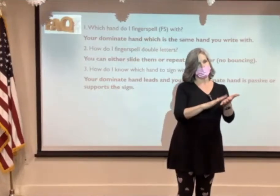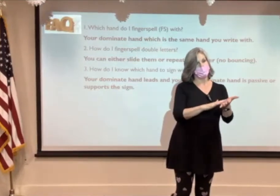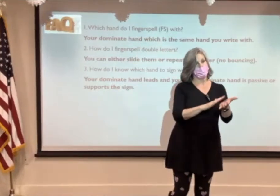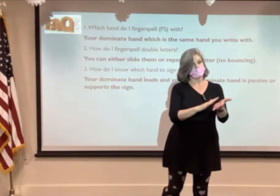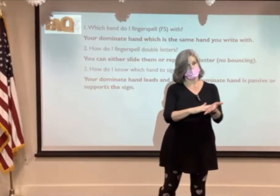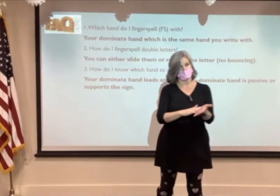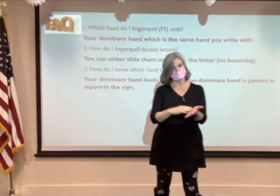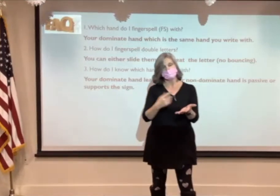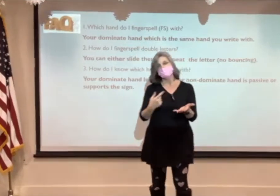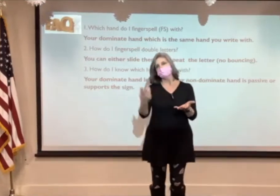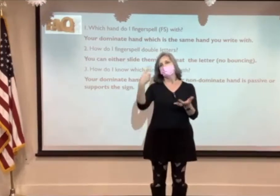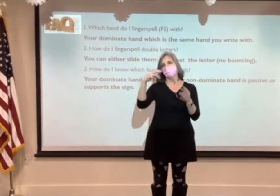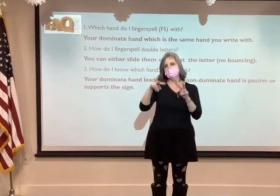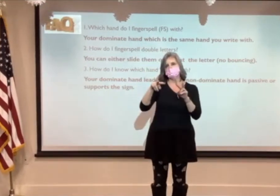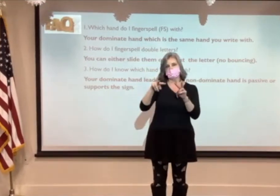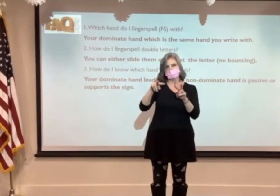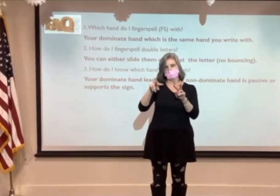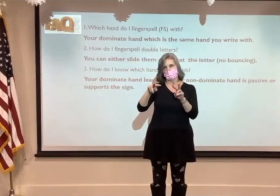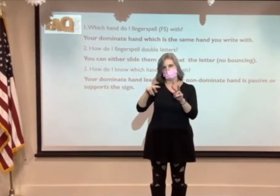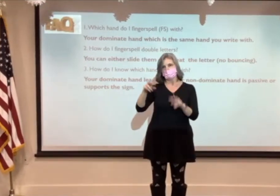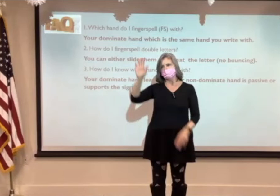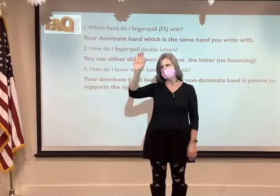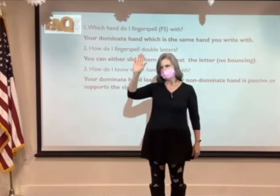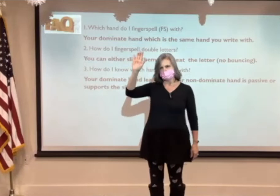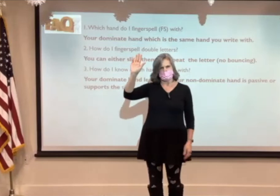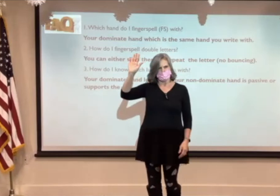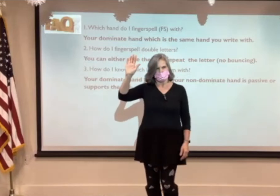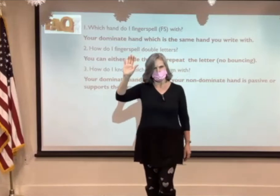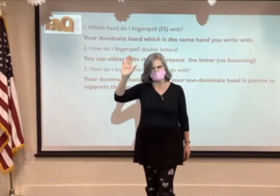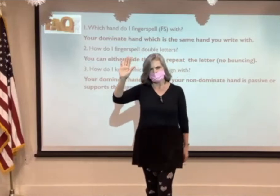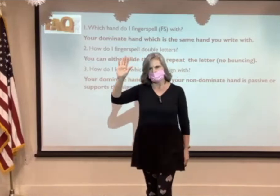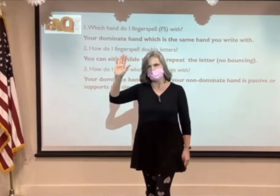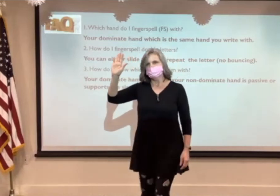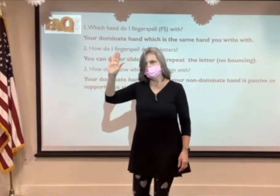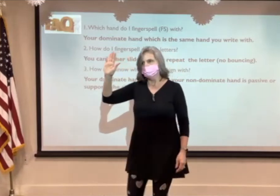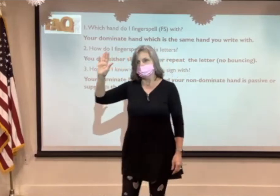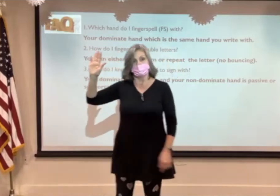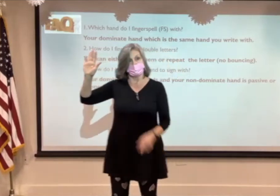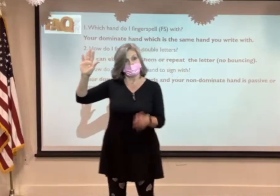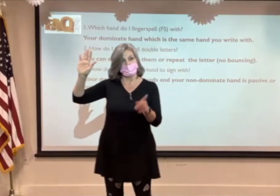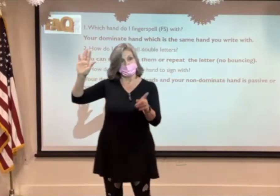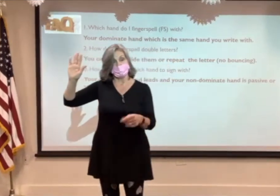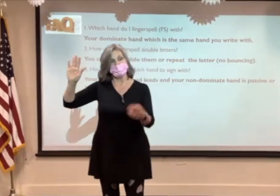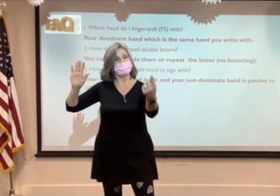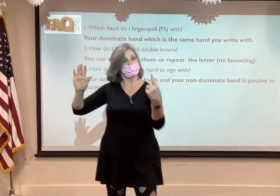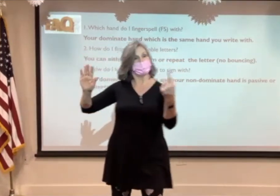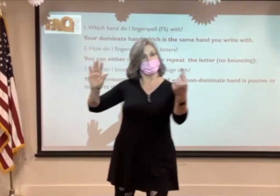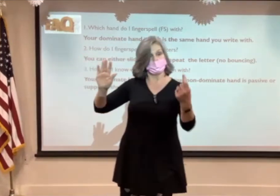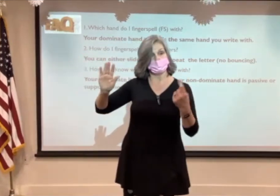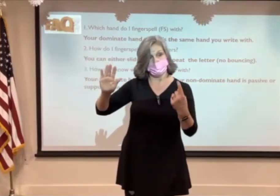our passive hand. So when you're watching someone sign, who here's righty? And one lefty. So you can mirror image